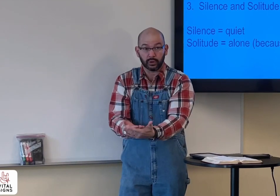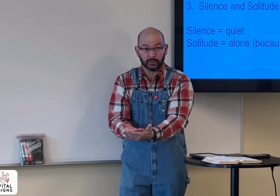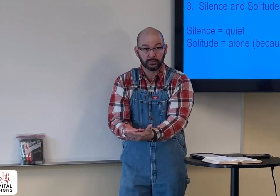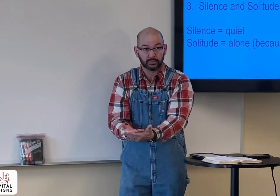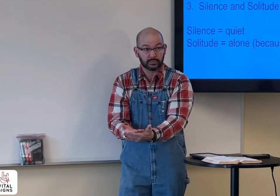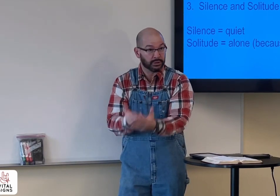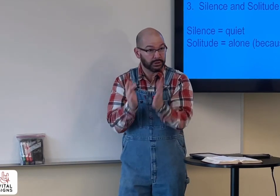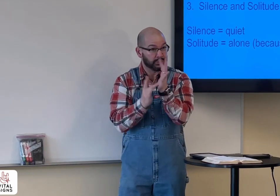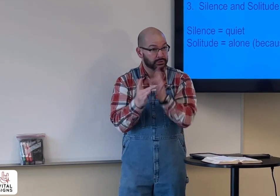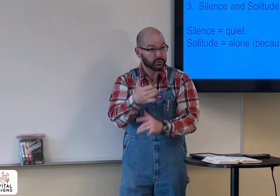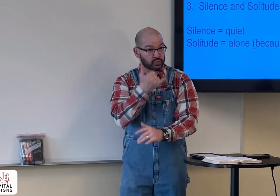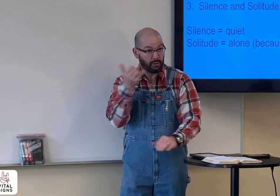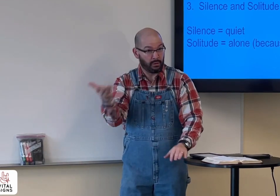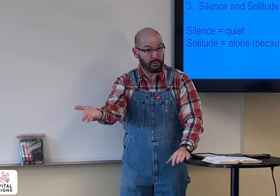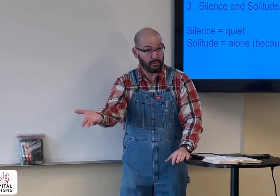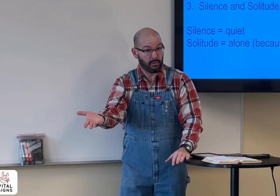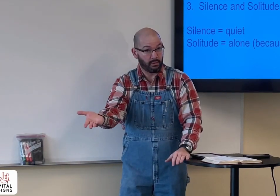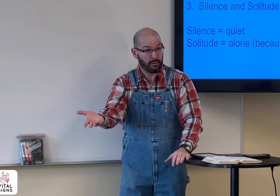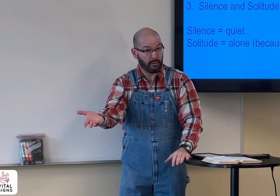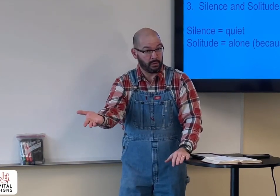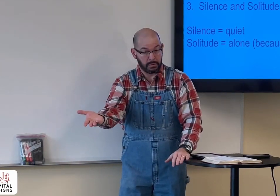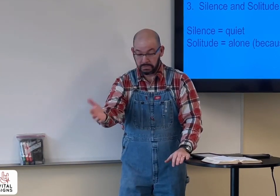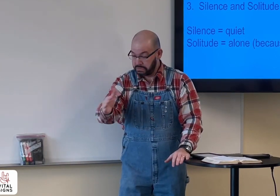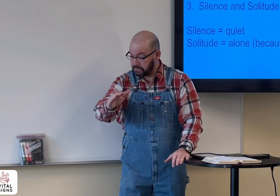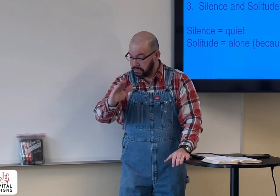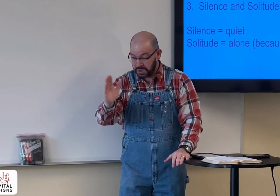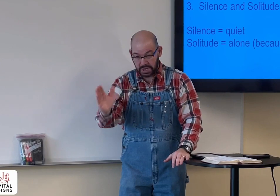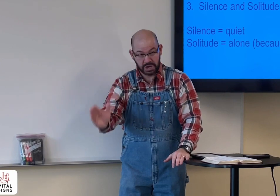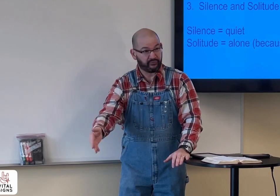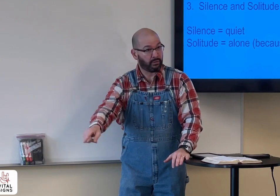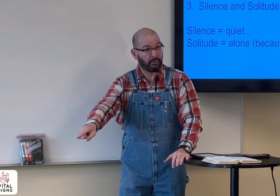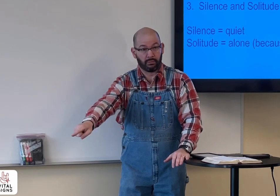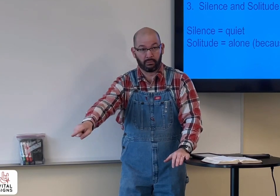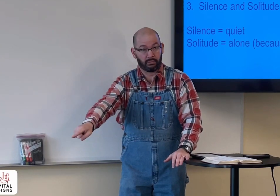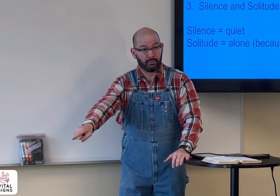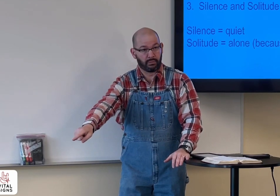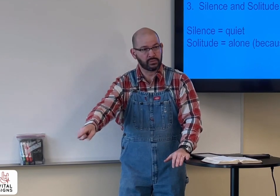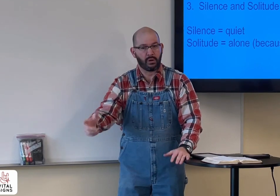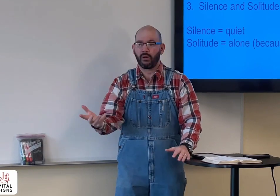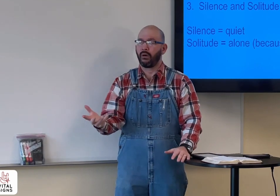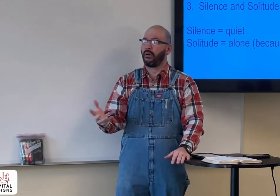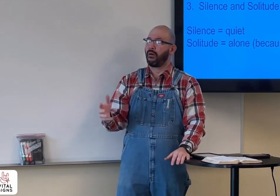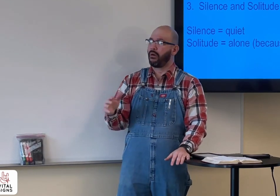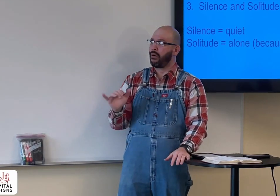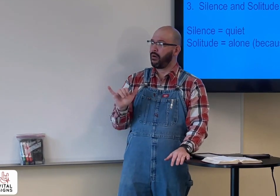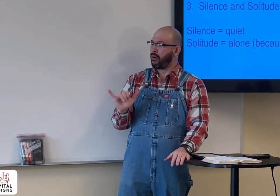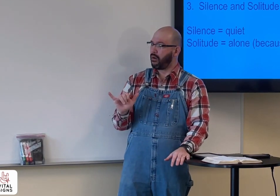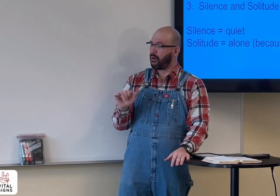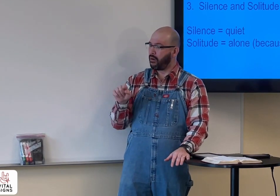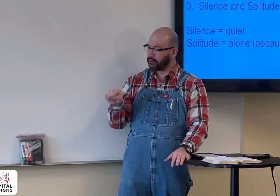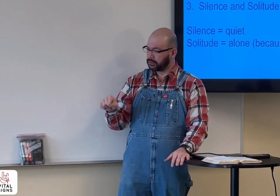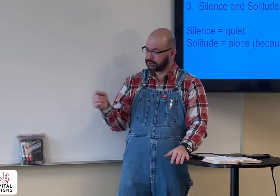It's not a bad thing. It's a good thing. Was Jesus wrong in that? Never. He never did anything wrong. You say,